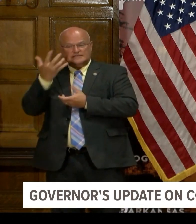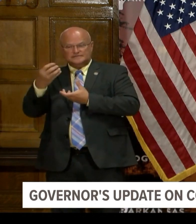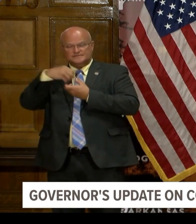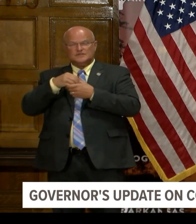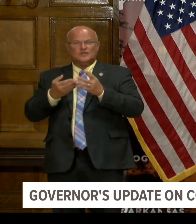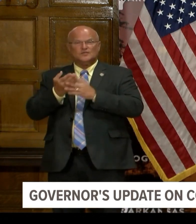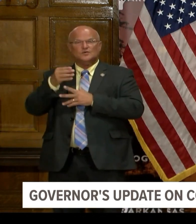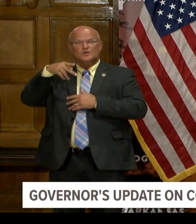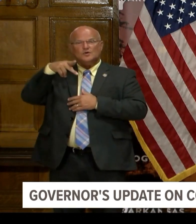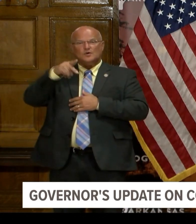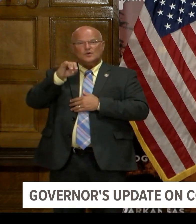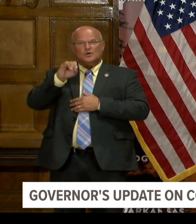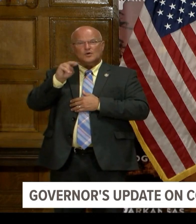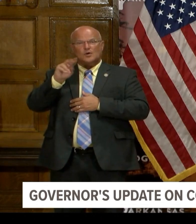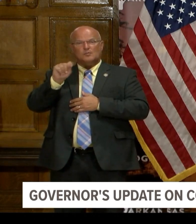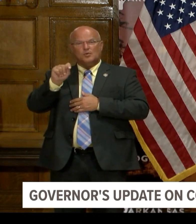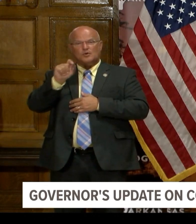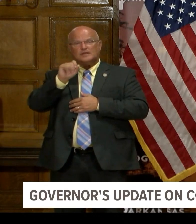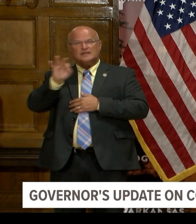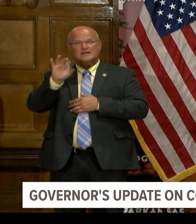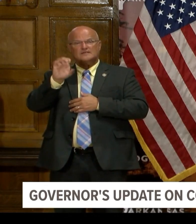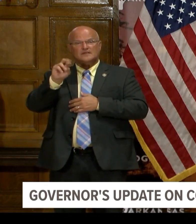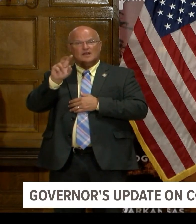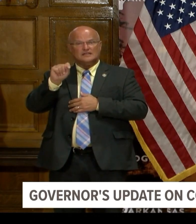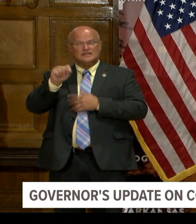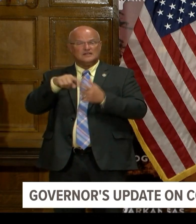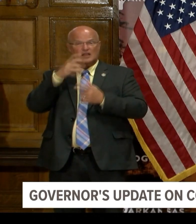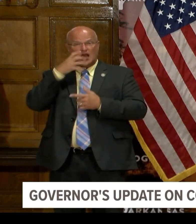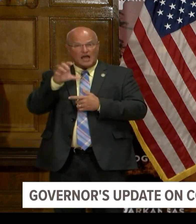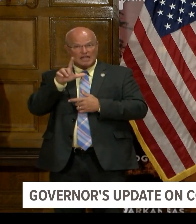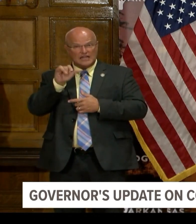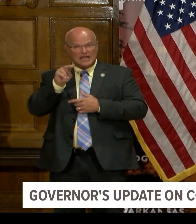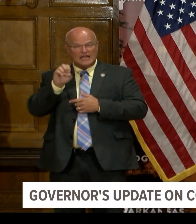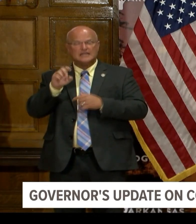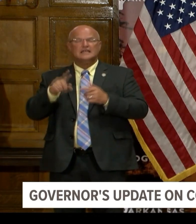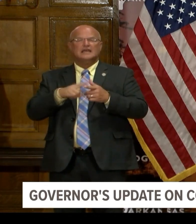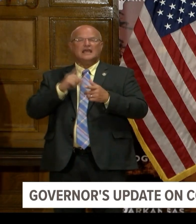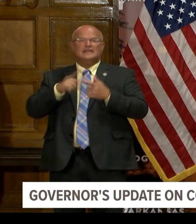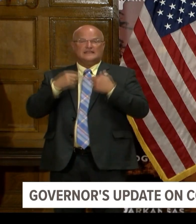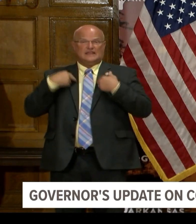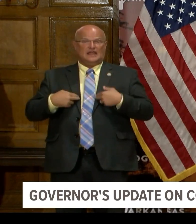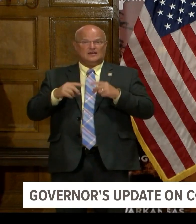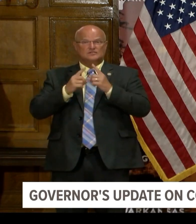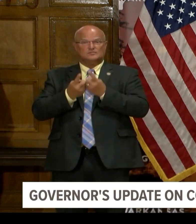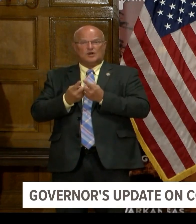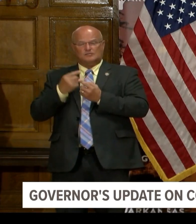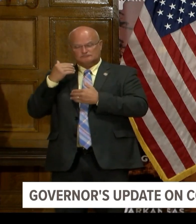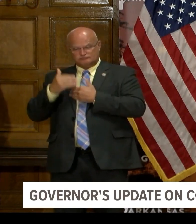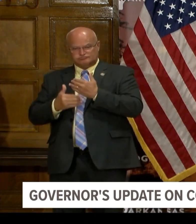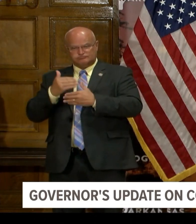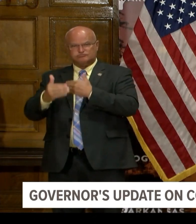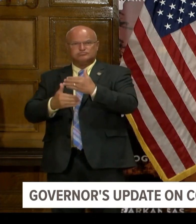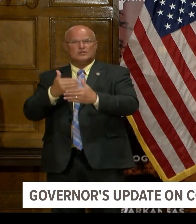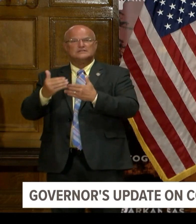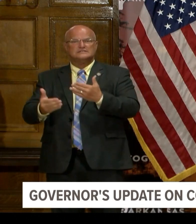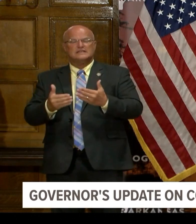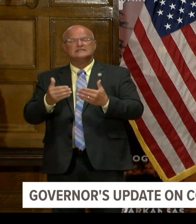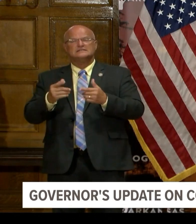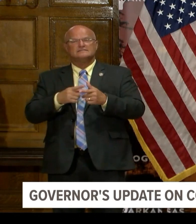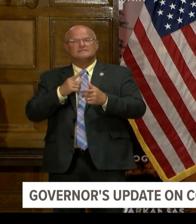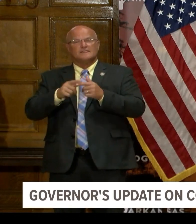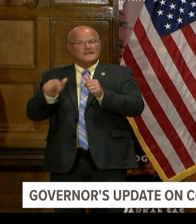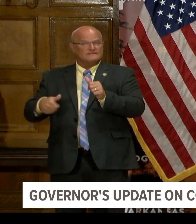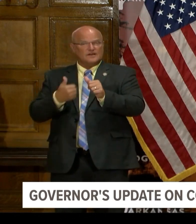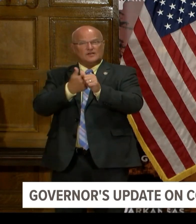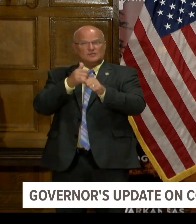of contact to the hotline, but the health department goes through the process of then following up